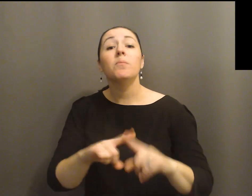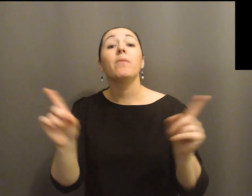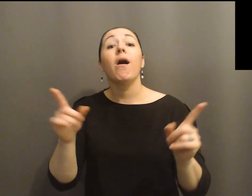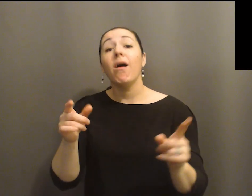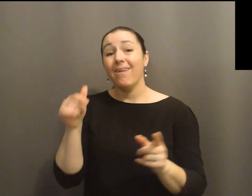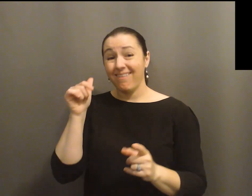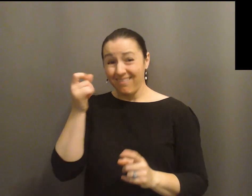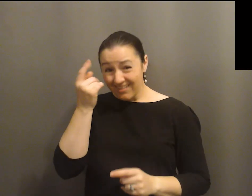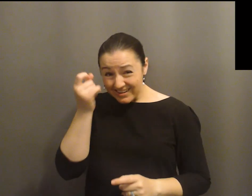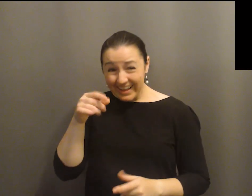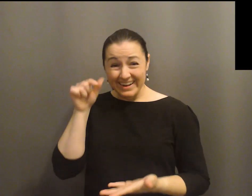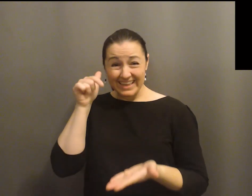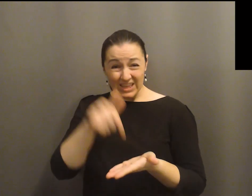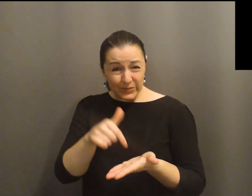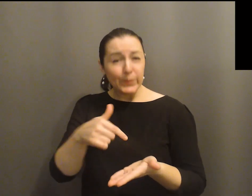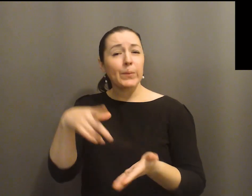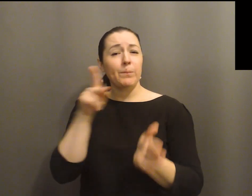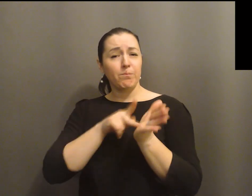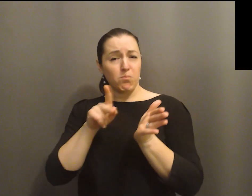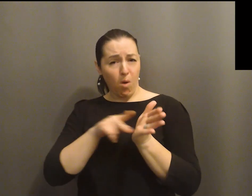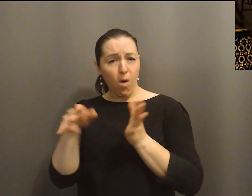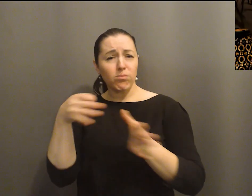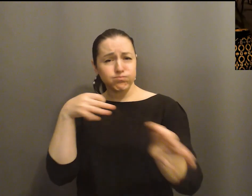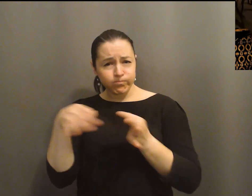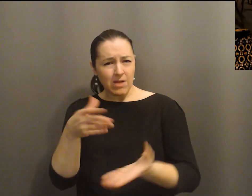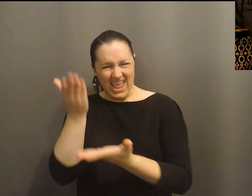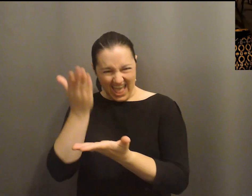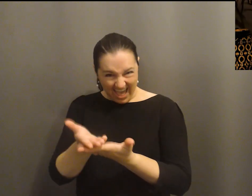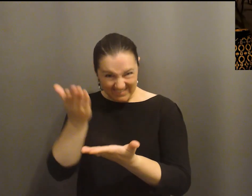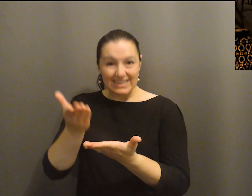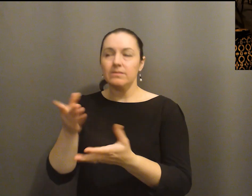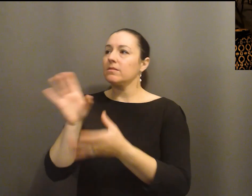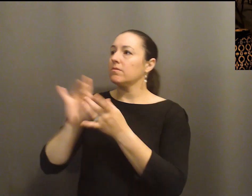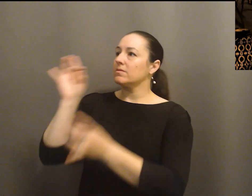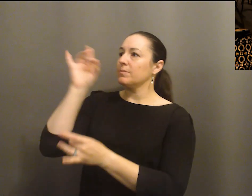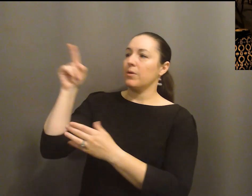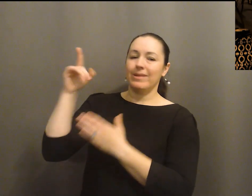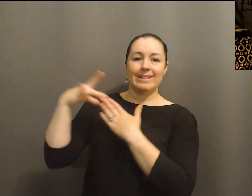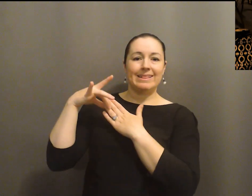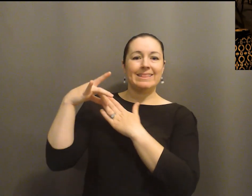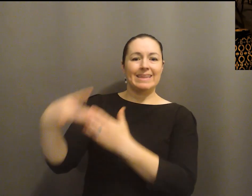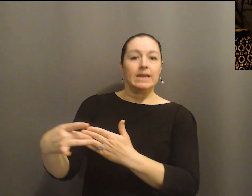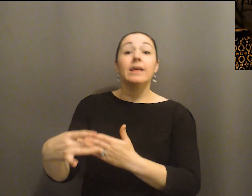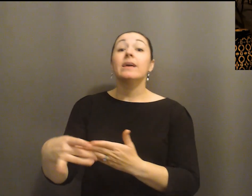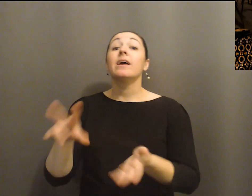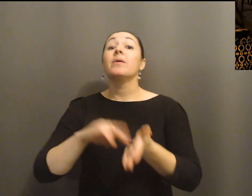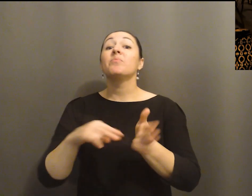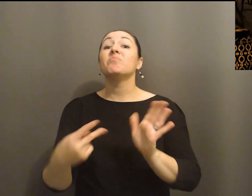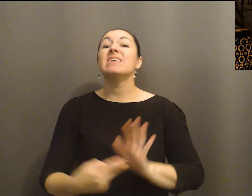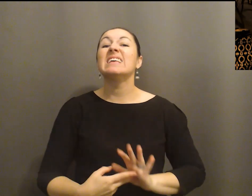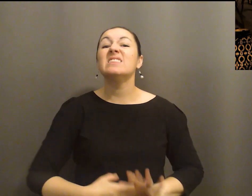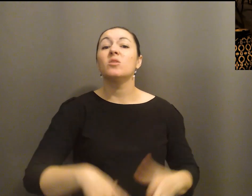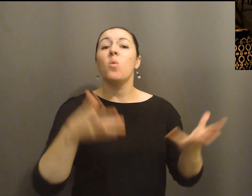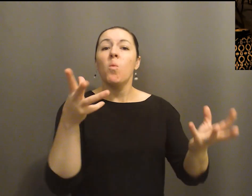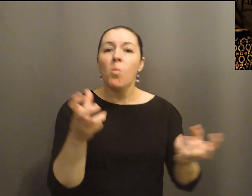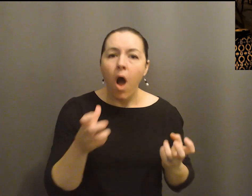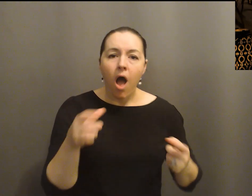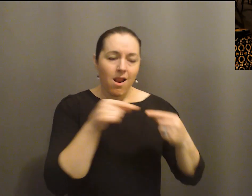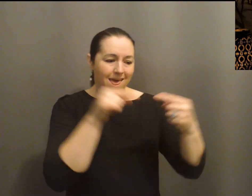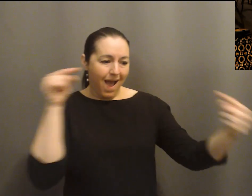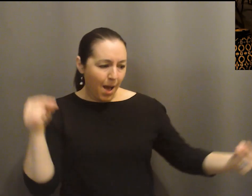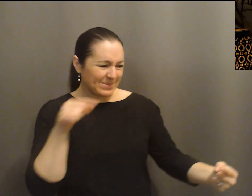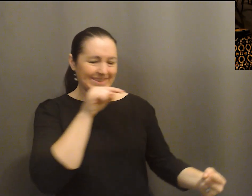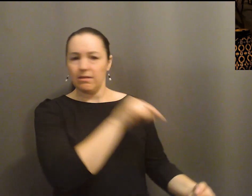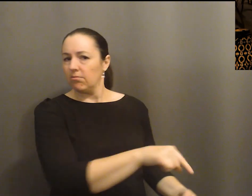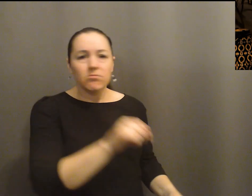Here Paul tells us That the evidence Of being spirit led Is the deep desire To do the opposite Of what our sinful nature